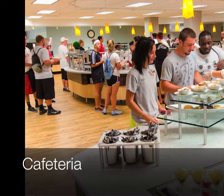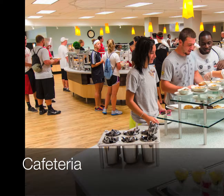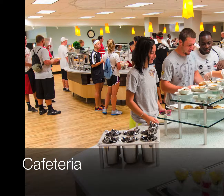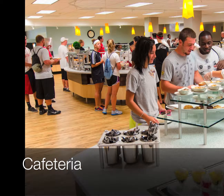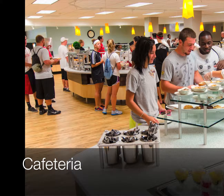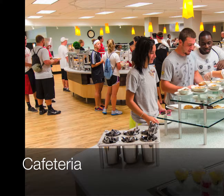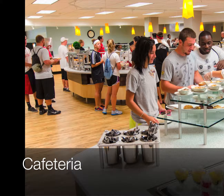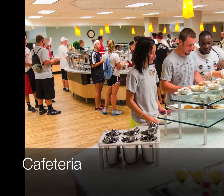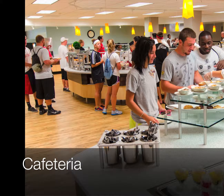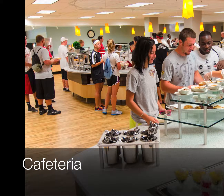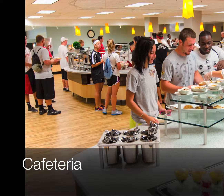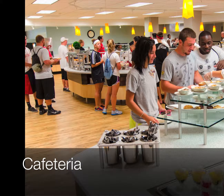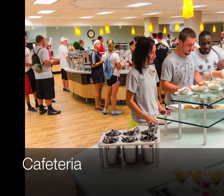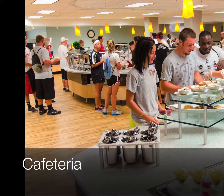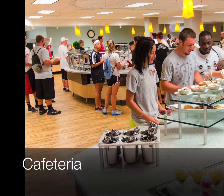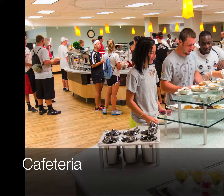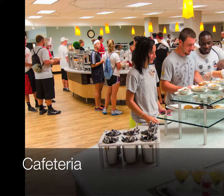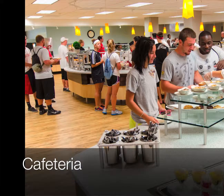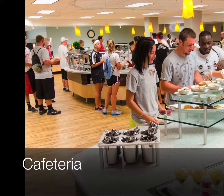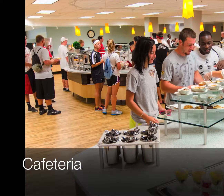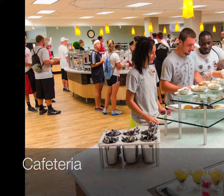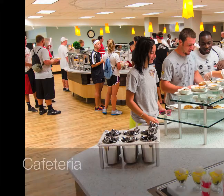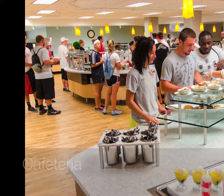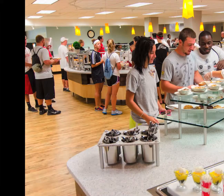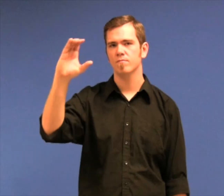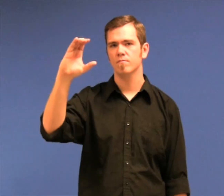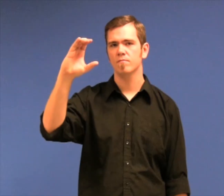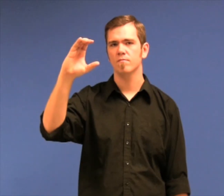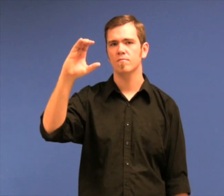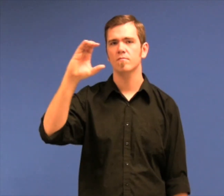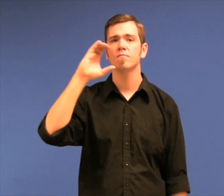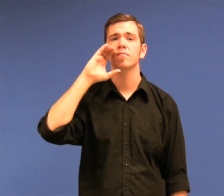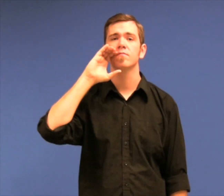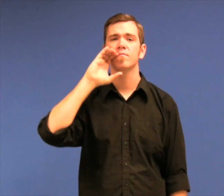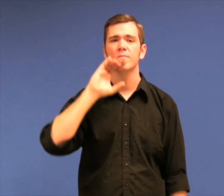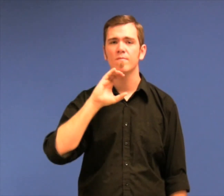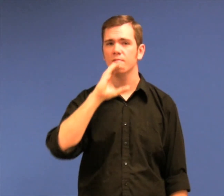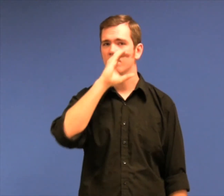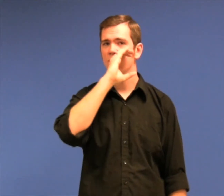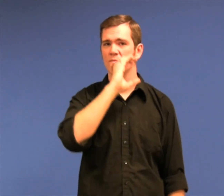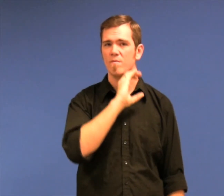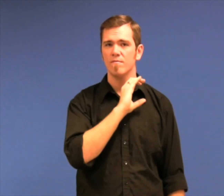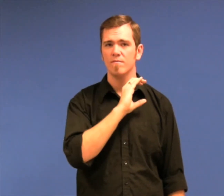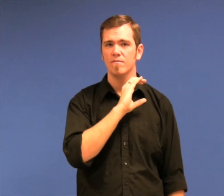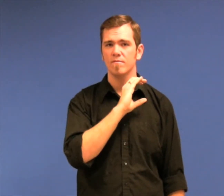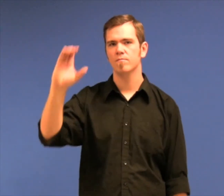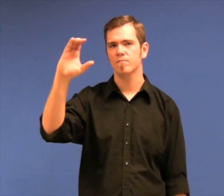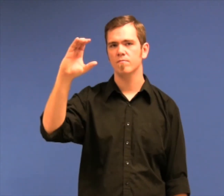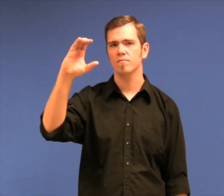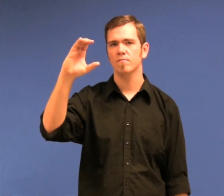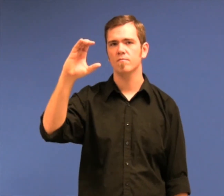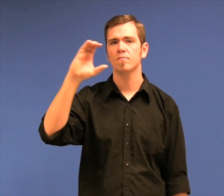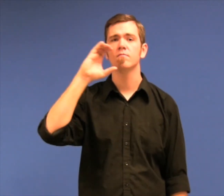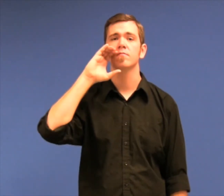The sign for cafeteria, I want you to picture wiping your mouth with a napkin. Cafeteria. Like you're wiping the corners of your